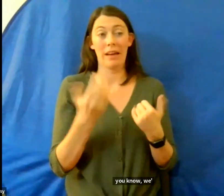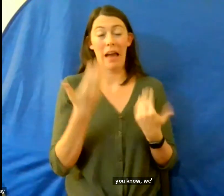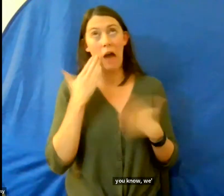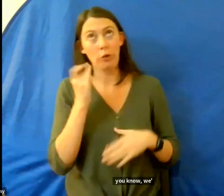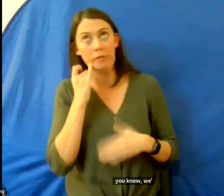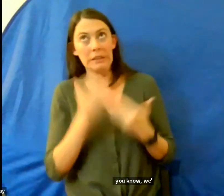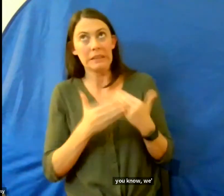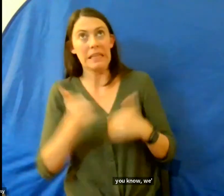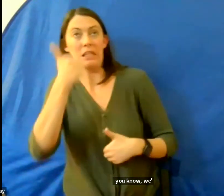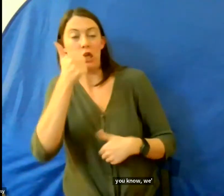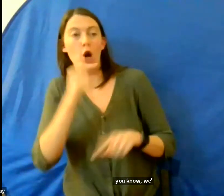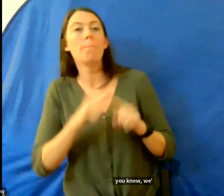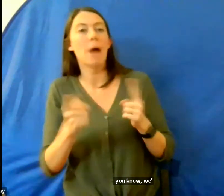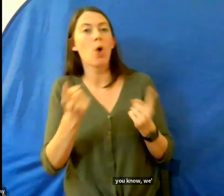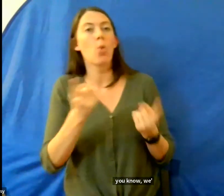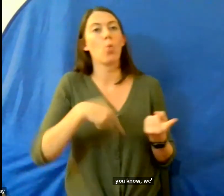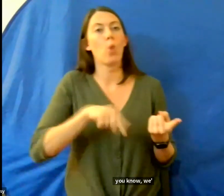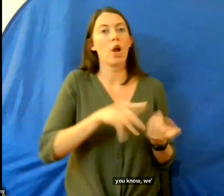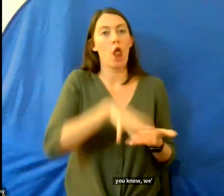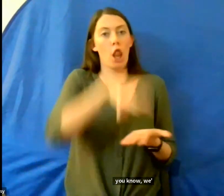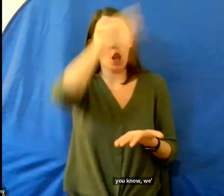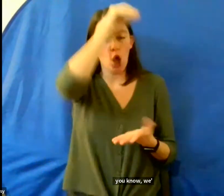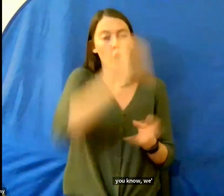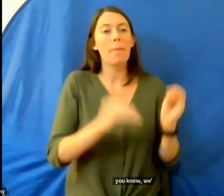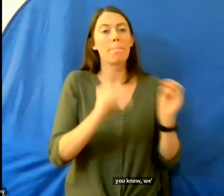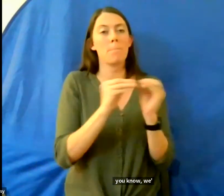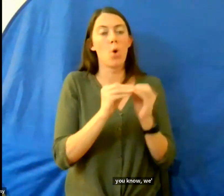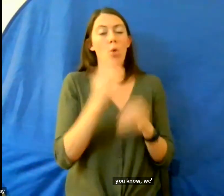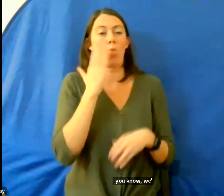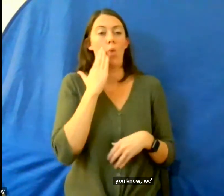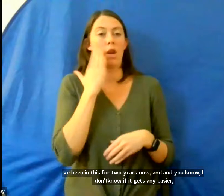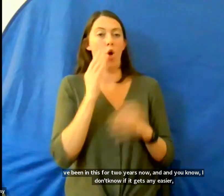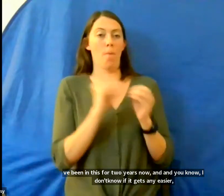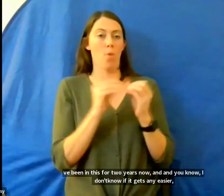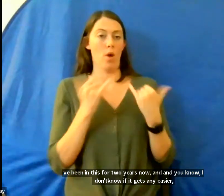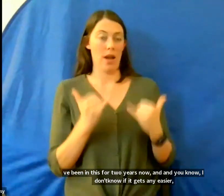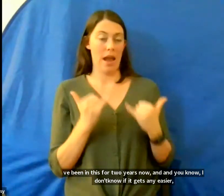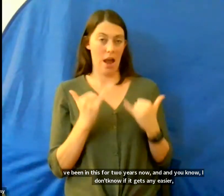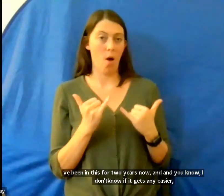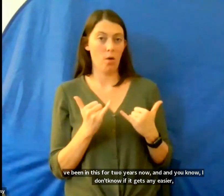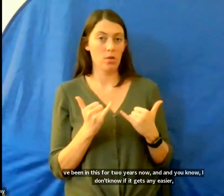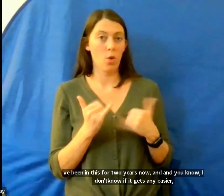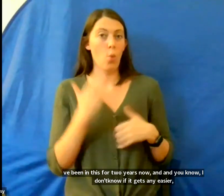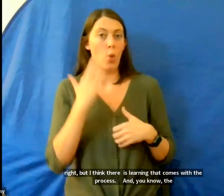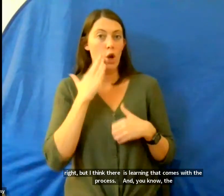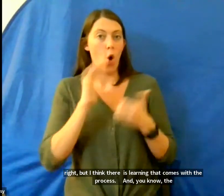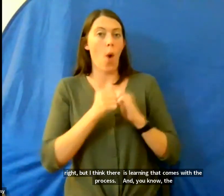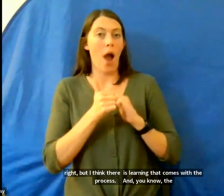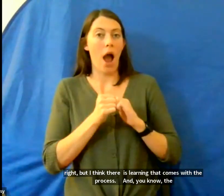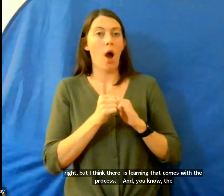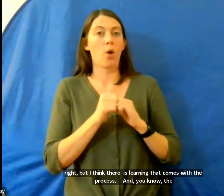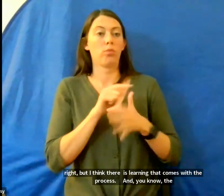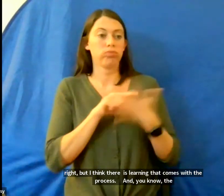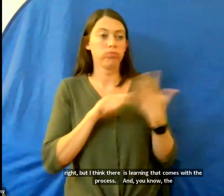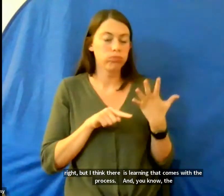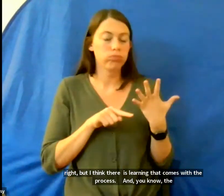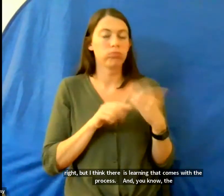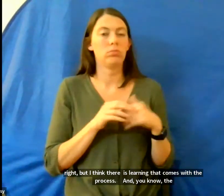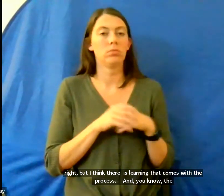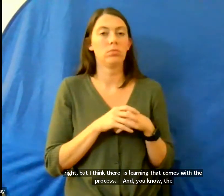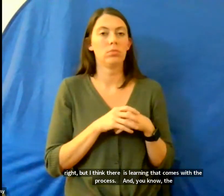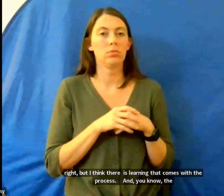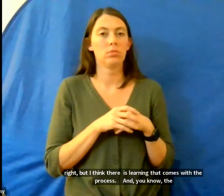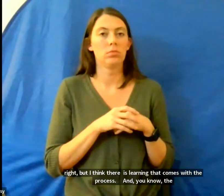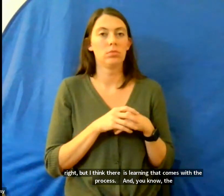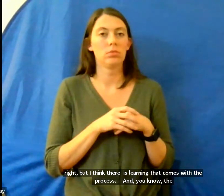the process, and the hope is that those lessons are being applied, right? My only fear, and not to take it